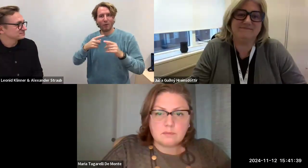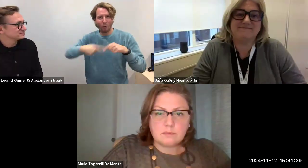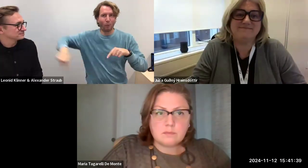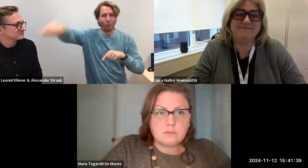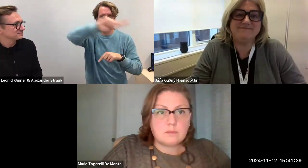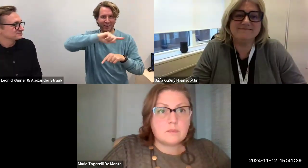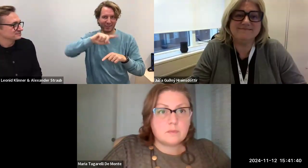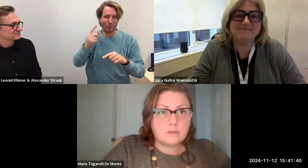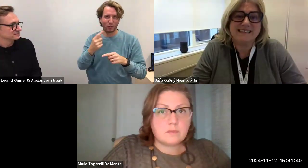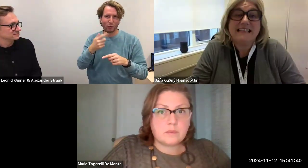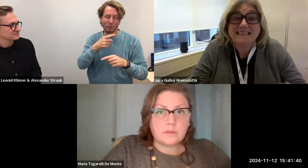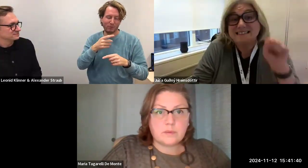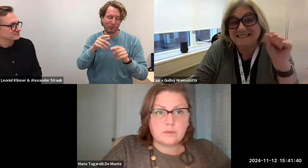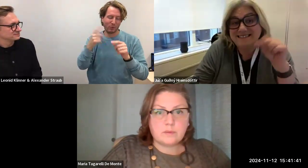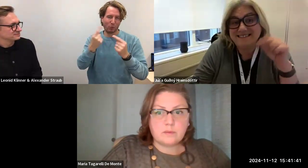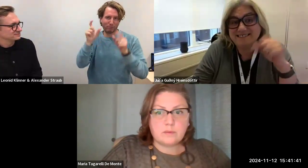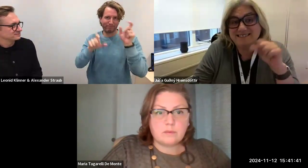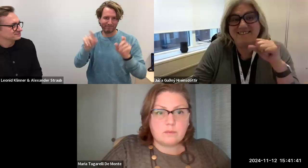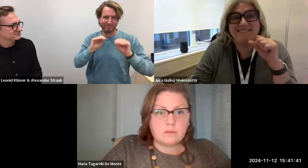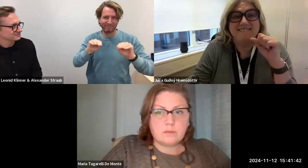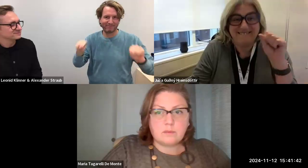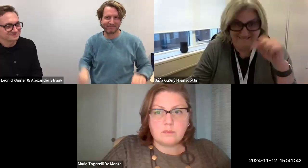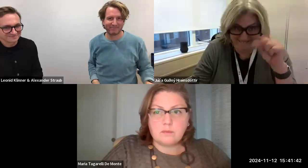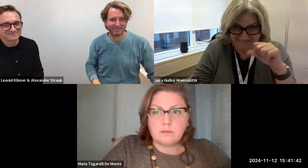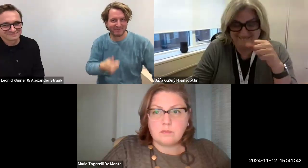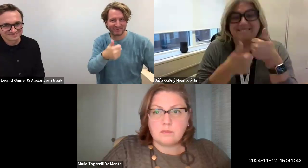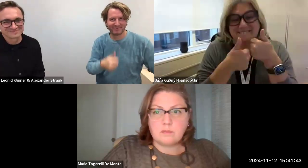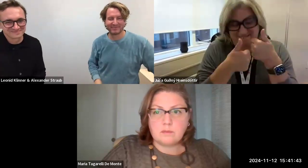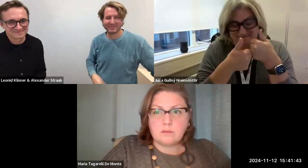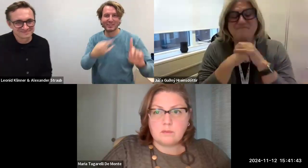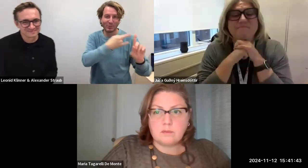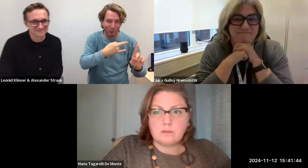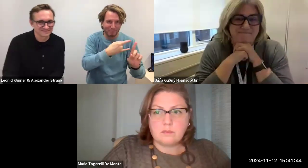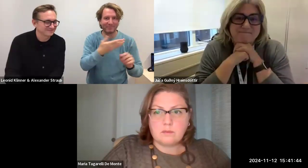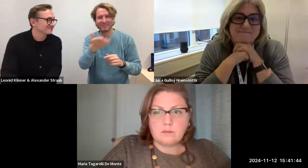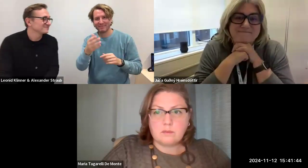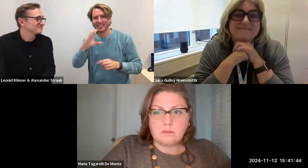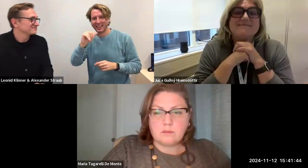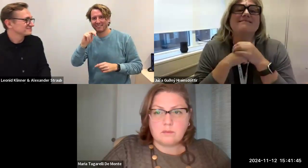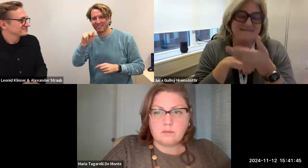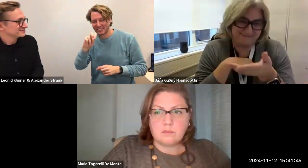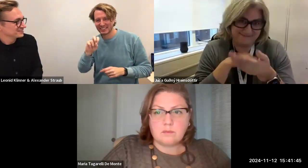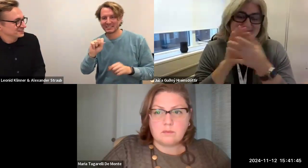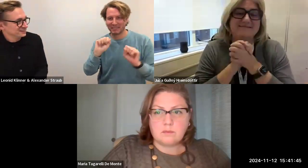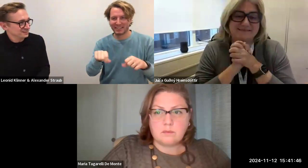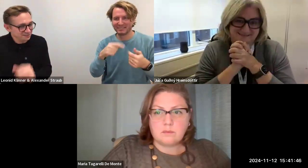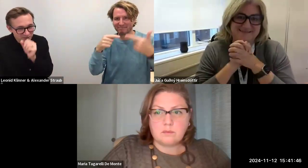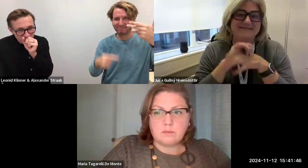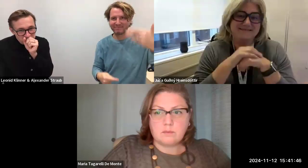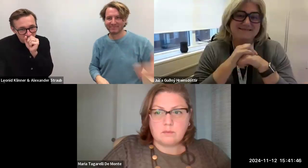And thanks, Julia, for that idea. I think we can all benefit, all of us who are teaching and